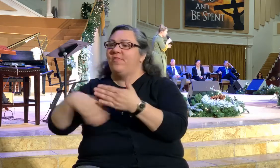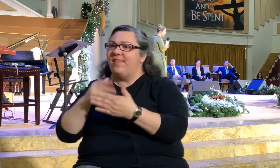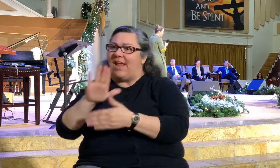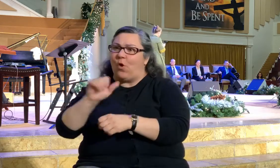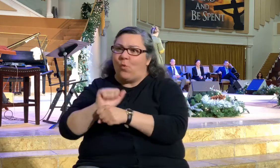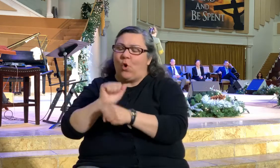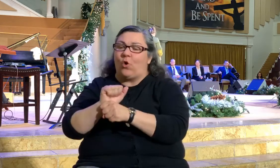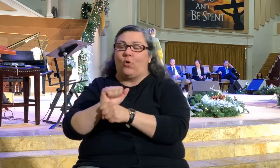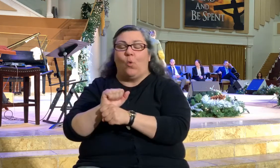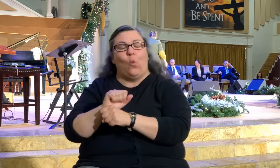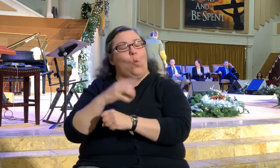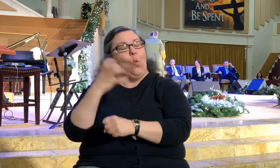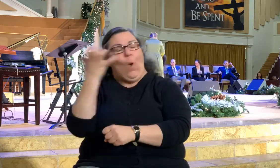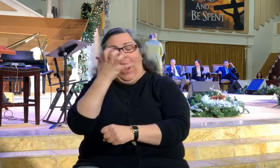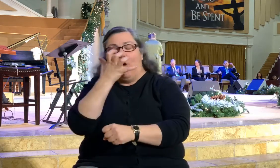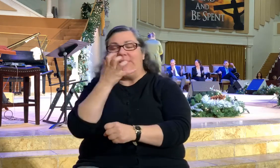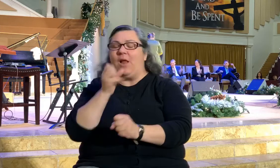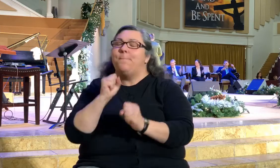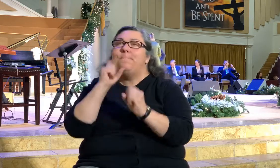see.